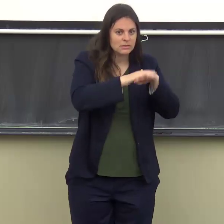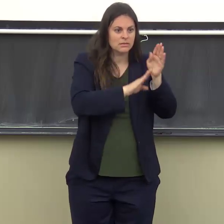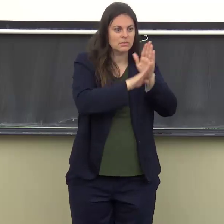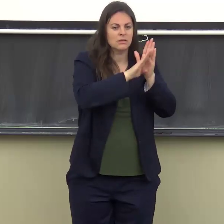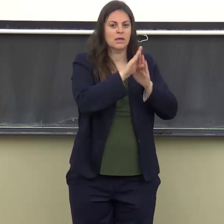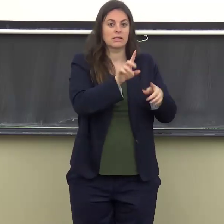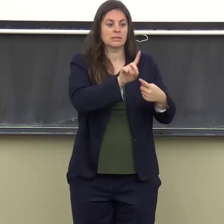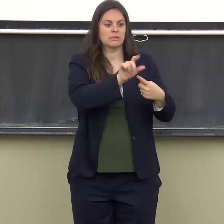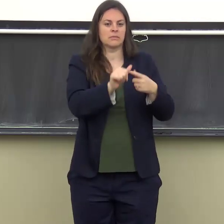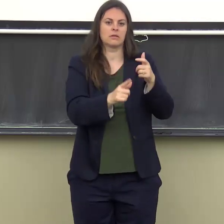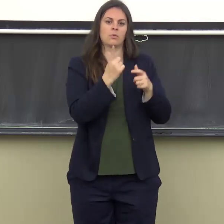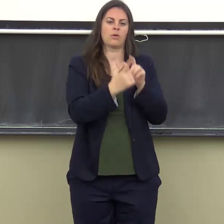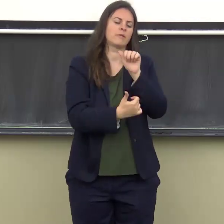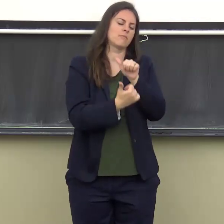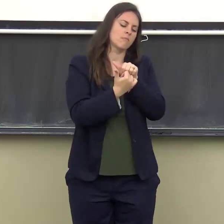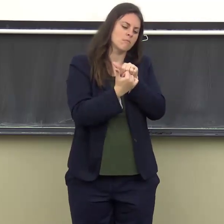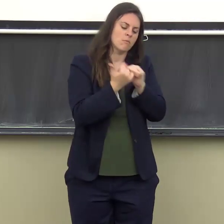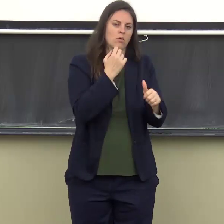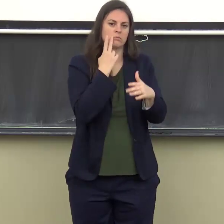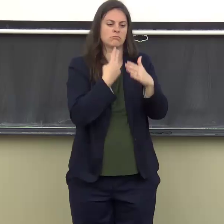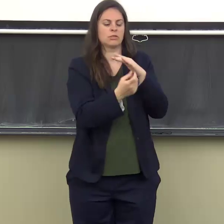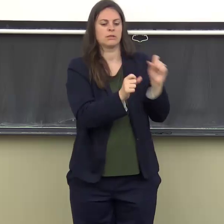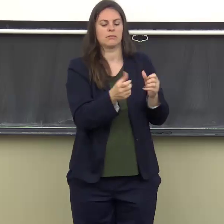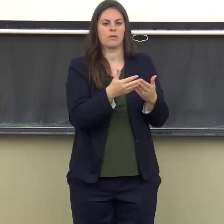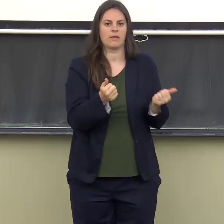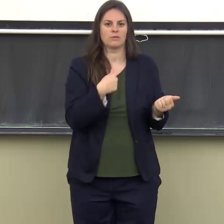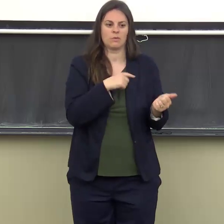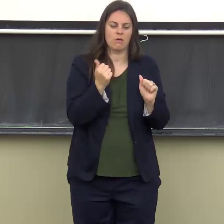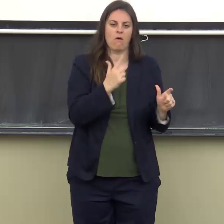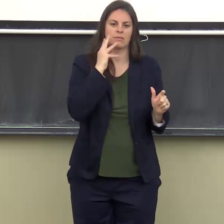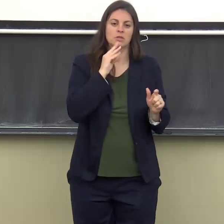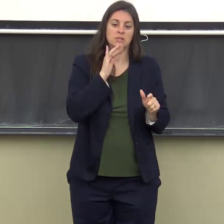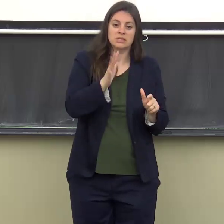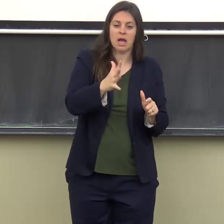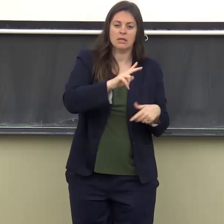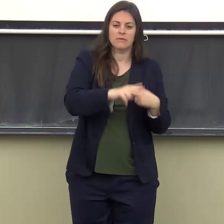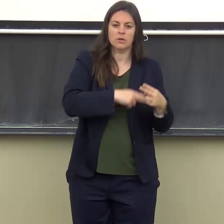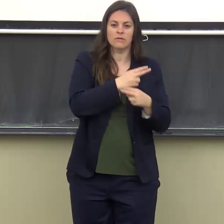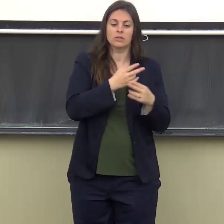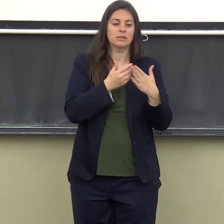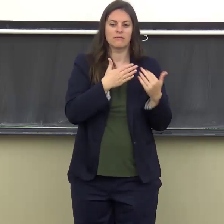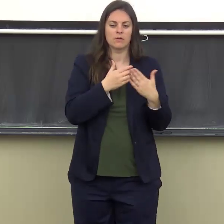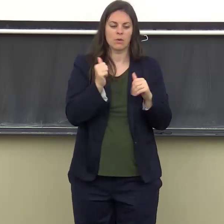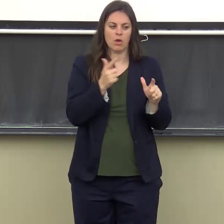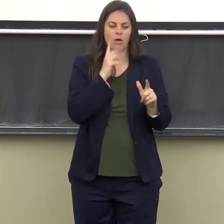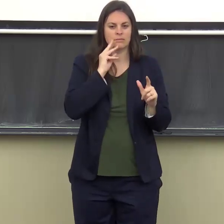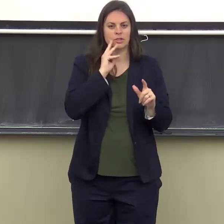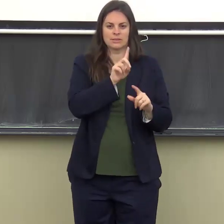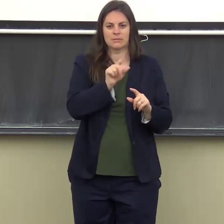that we all experience. It is to some extent universal, despite the fact that we all experience it differently.